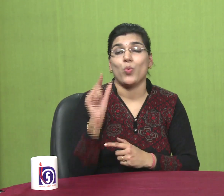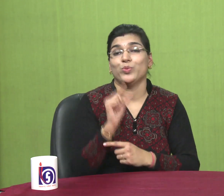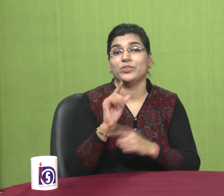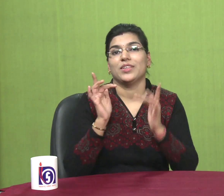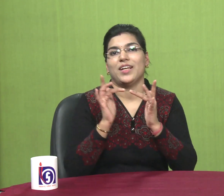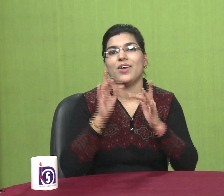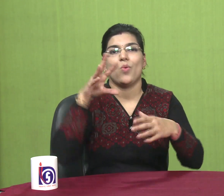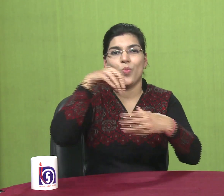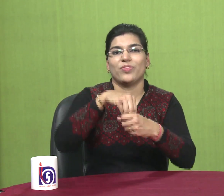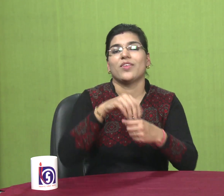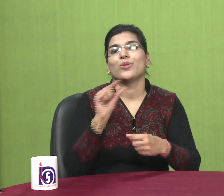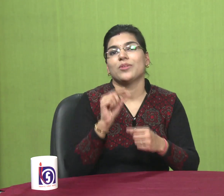It is very useful for people.